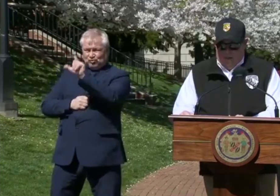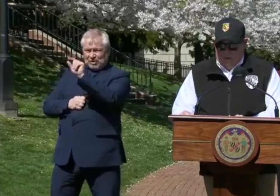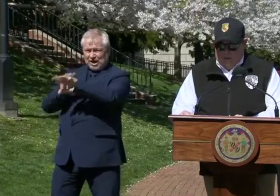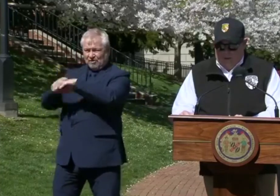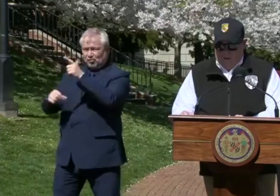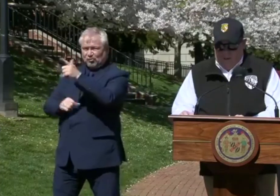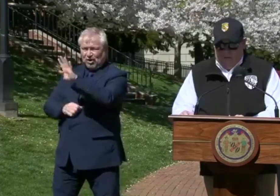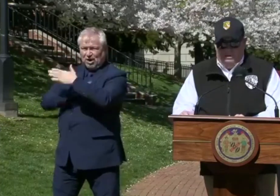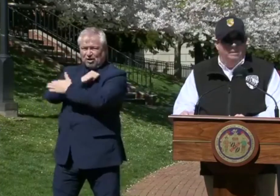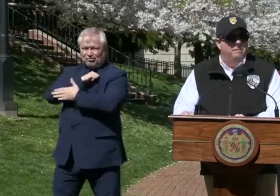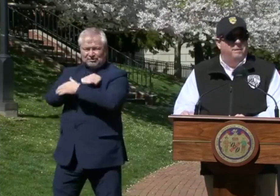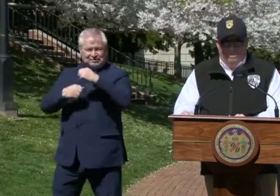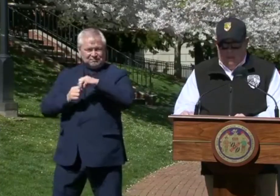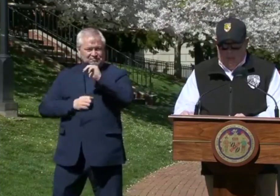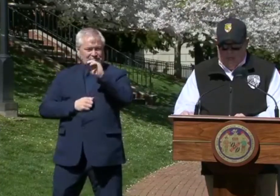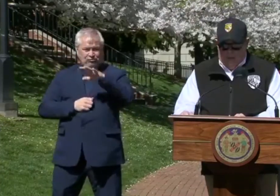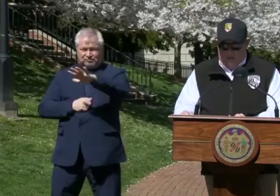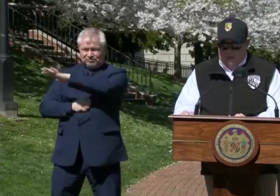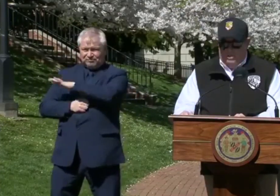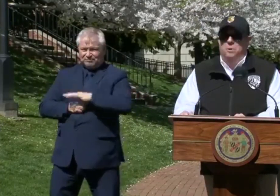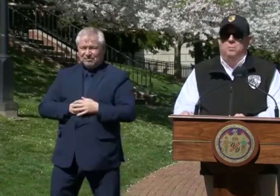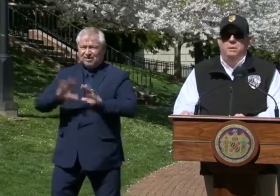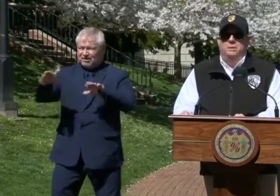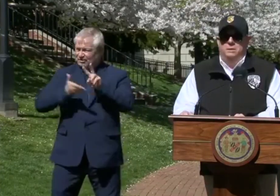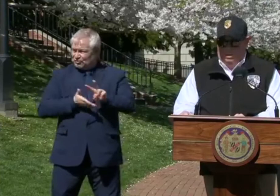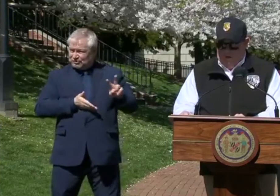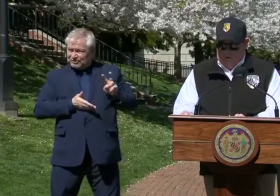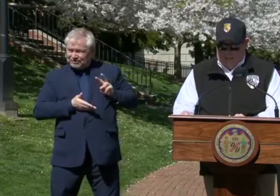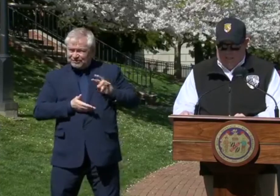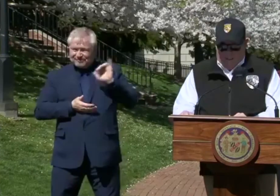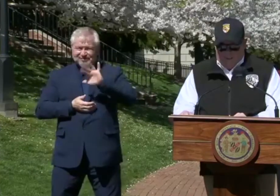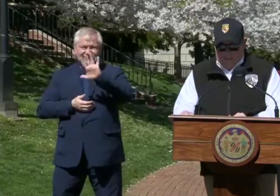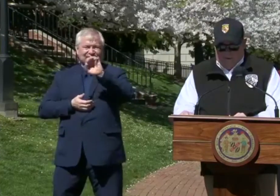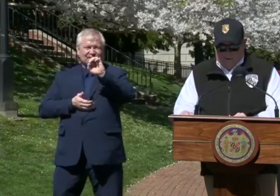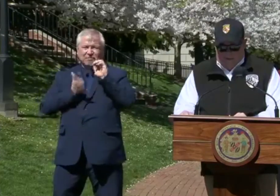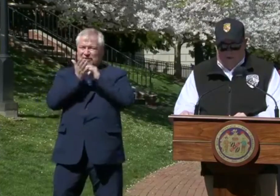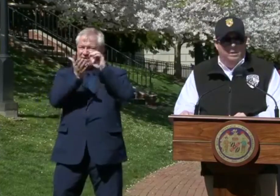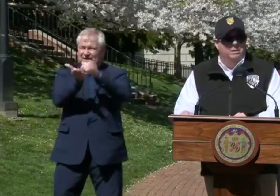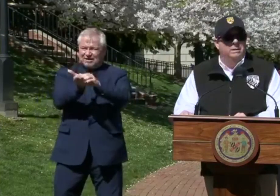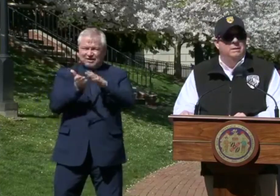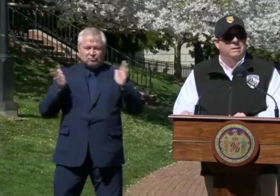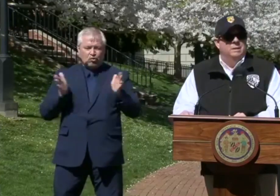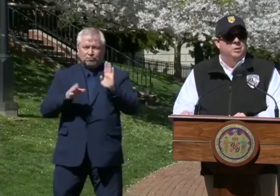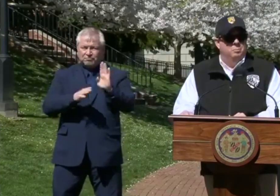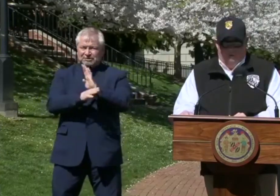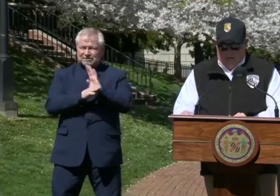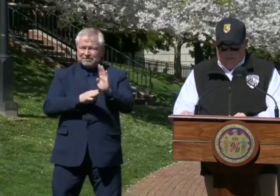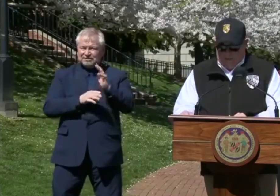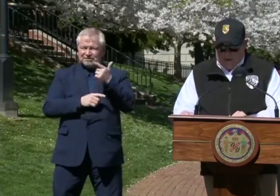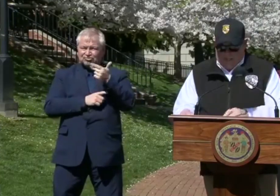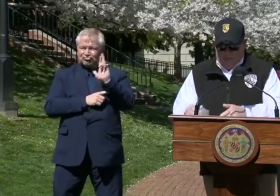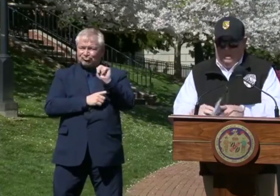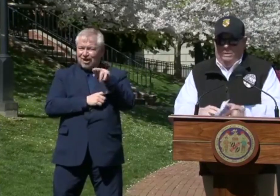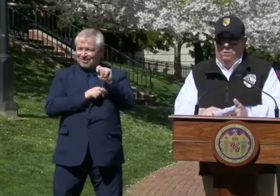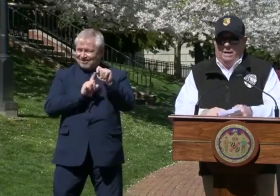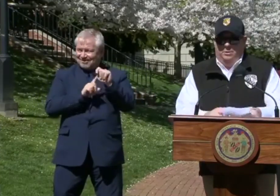ago, we also established a $50 million Maryland Small Business COVID-19 Relief Grant Fund to provide